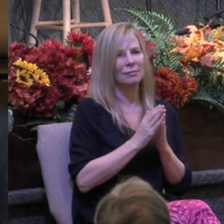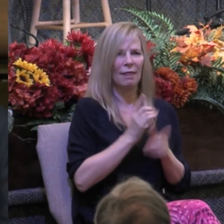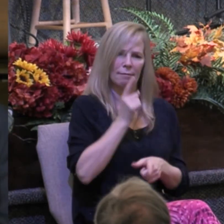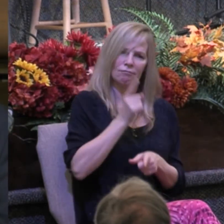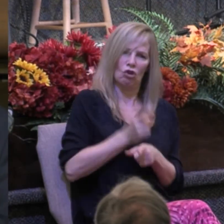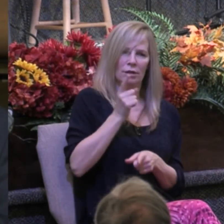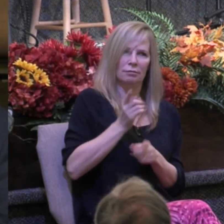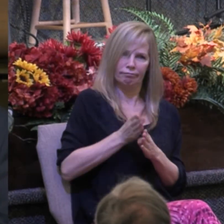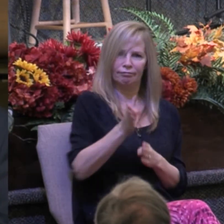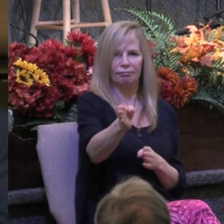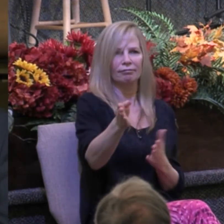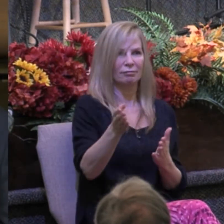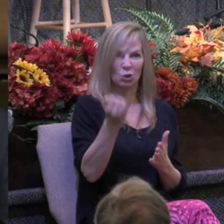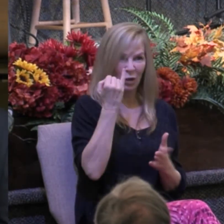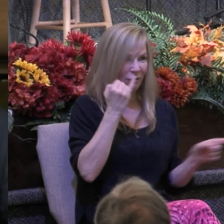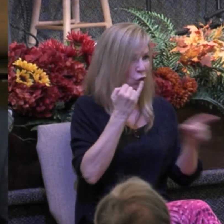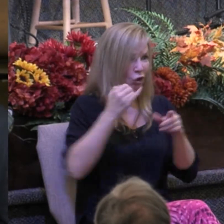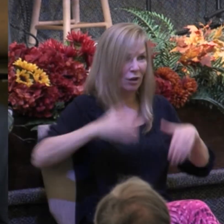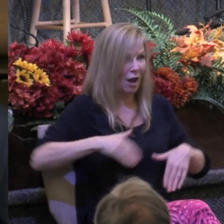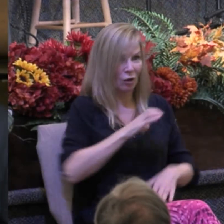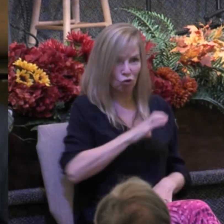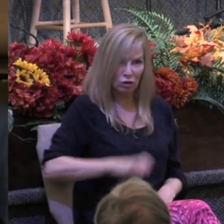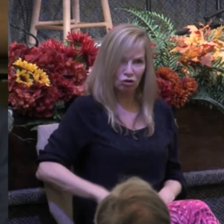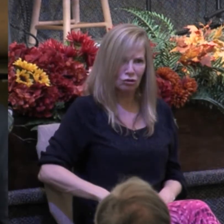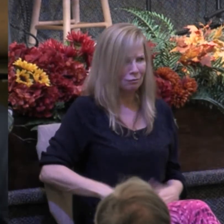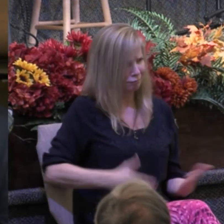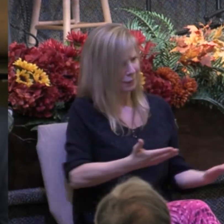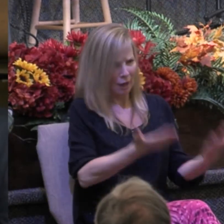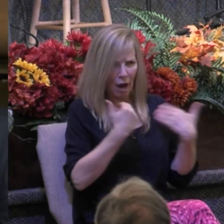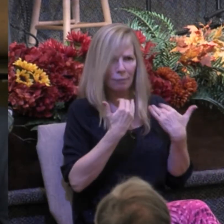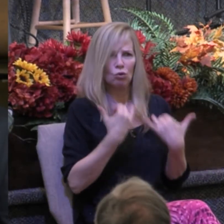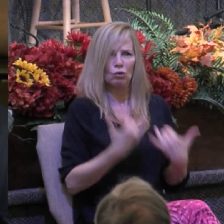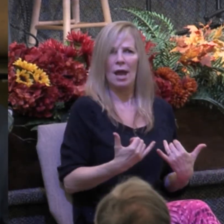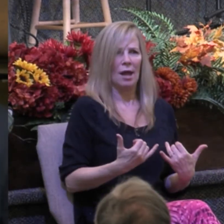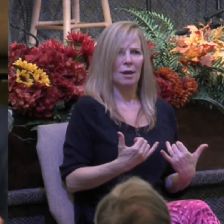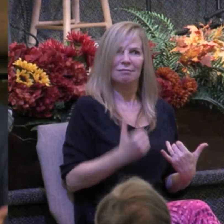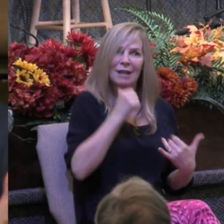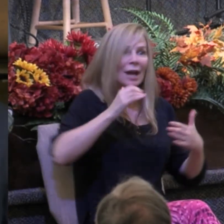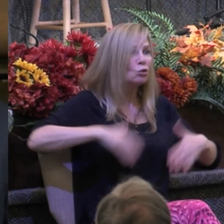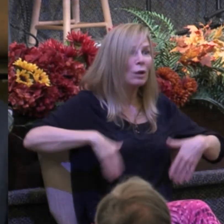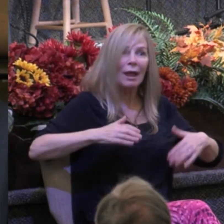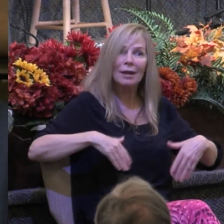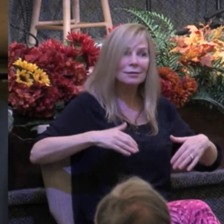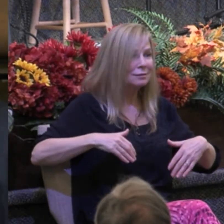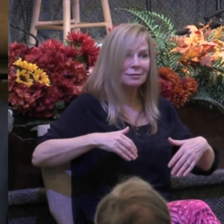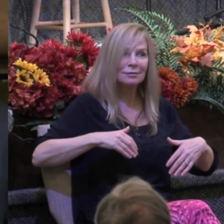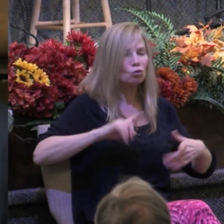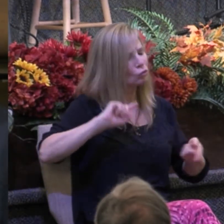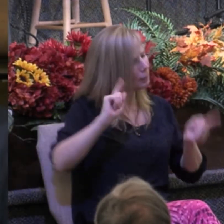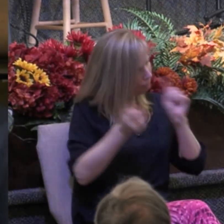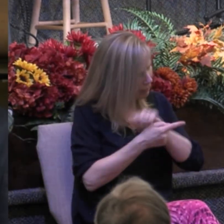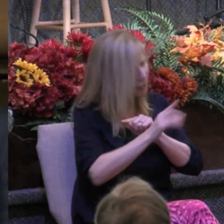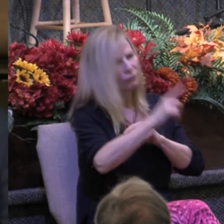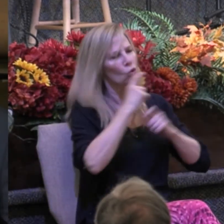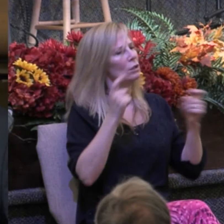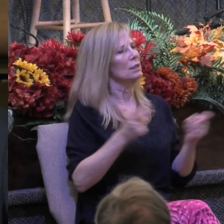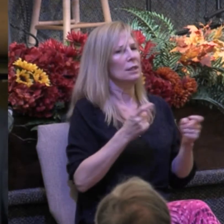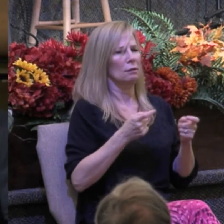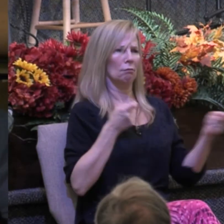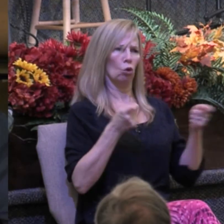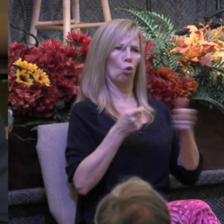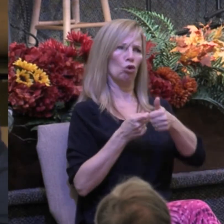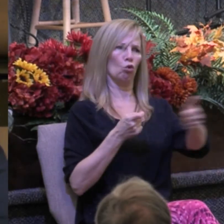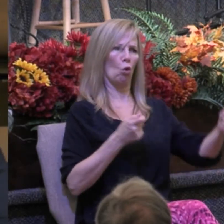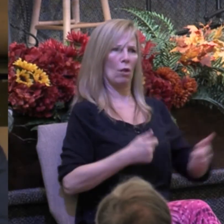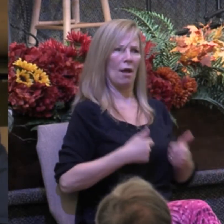Christian, come to Christ today. It's not too late. Repent of your sin, of being in charge of your life. Trust Christ as